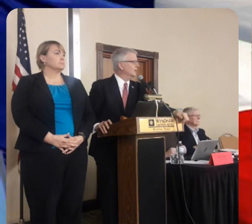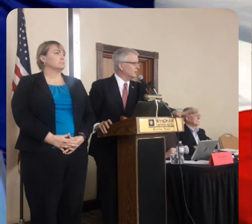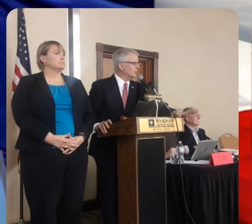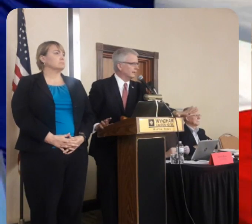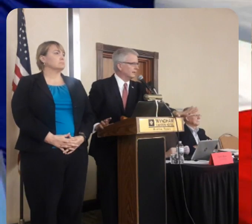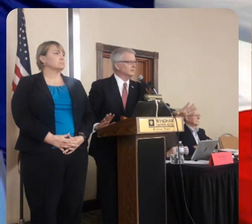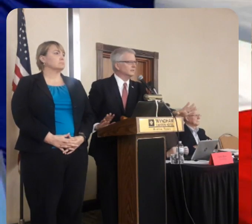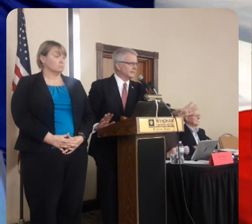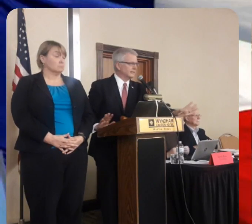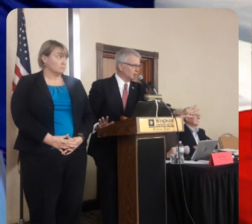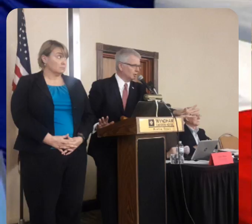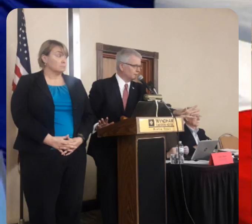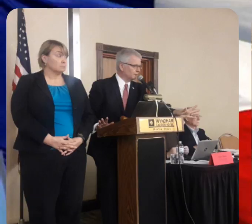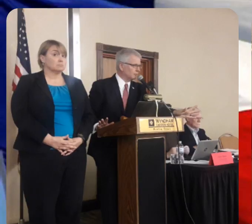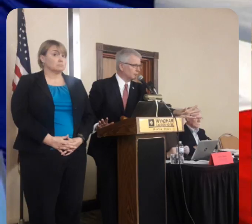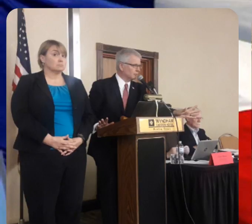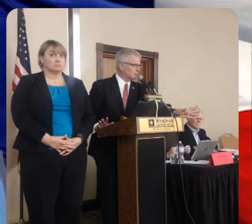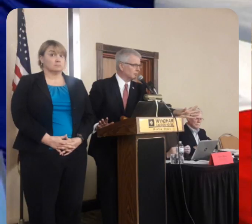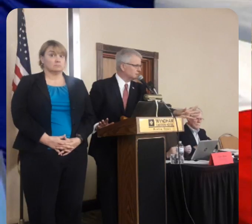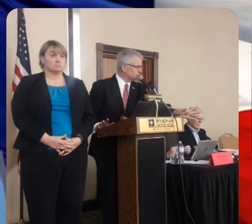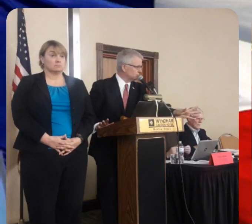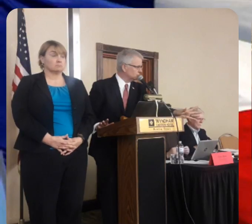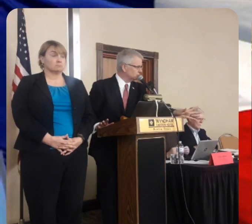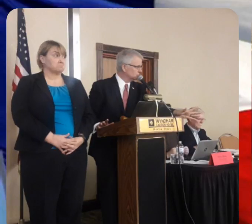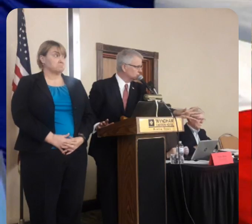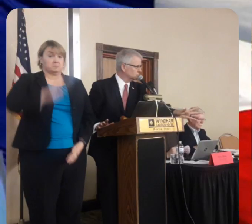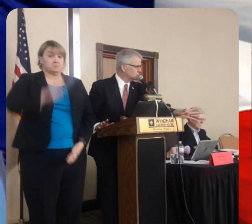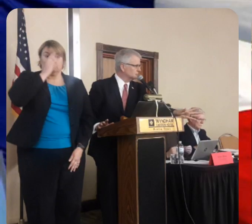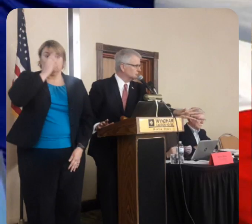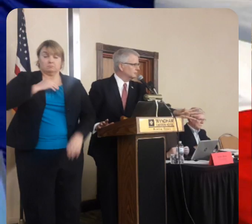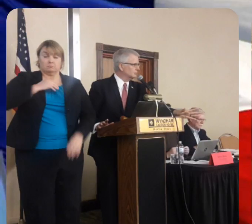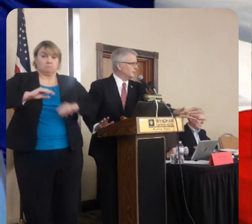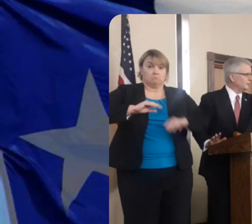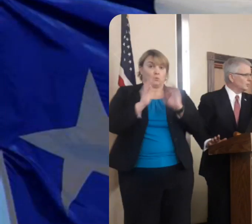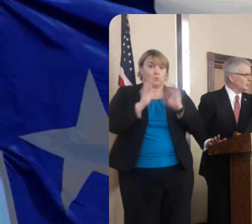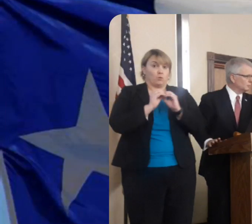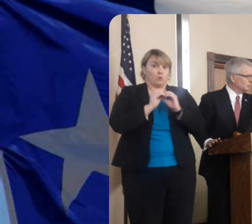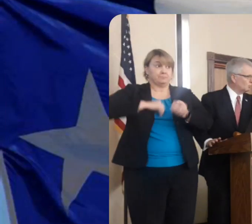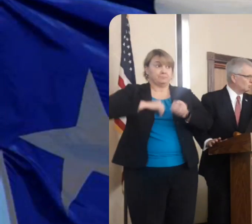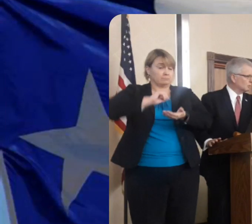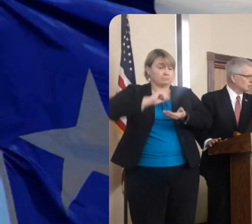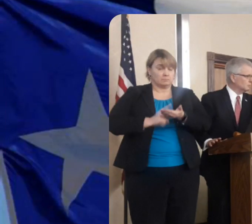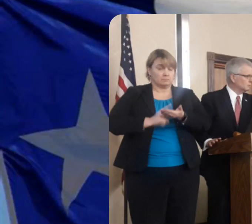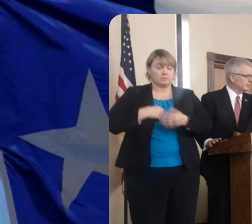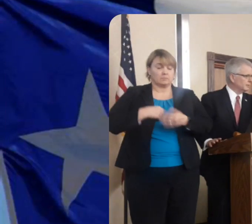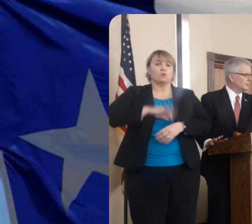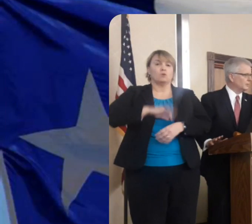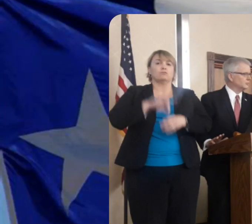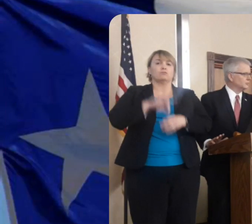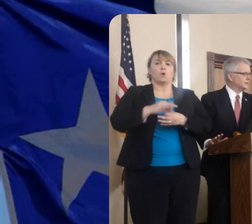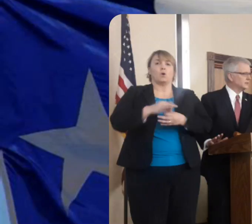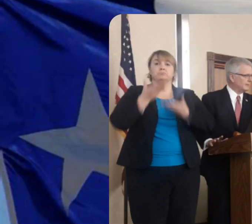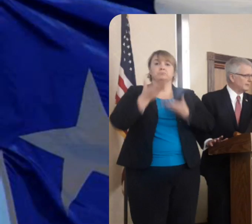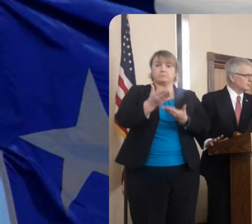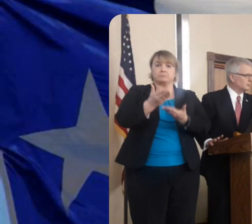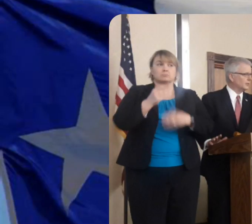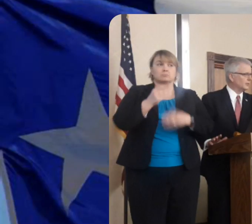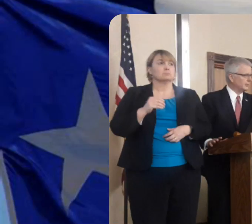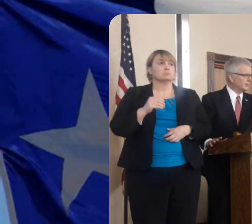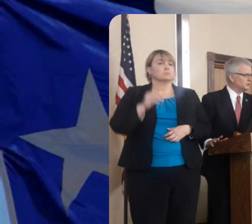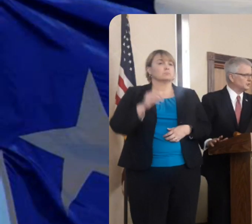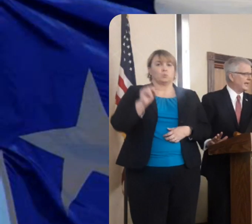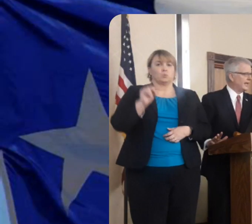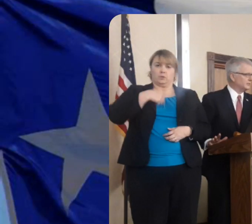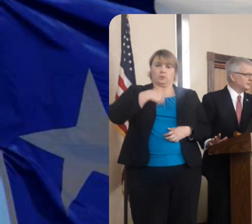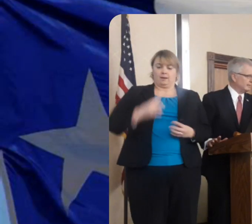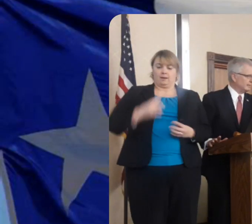Okay, seeing no further discussion, the vote on the floor is whether to accept the recommendation